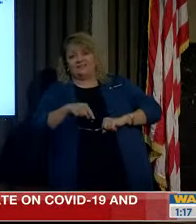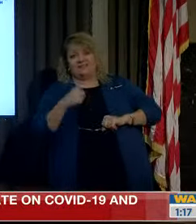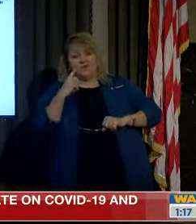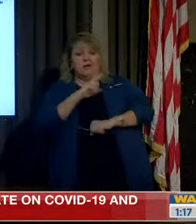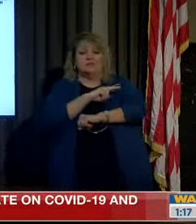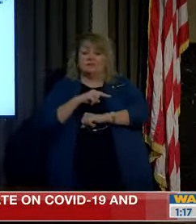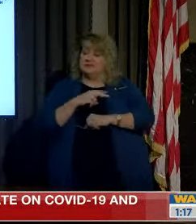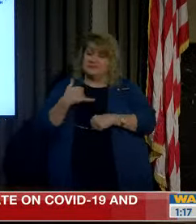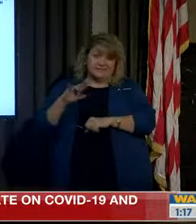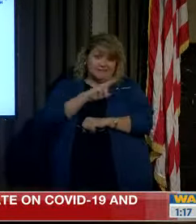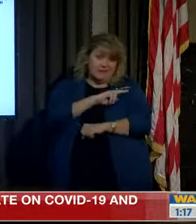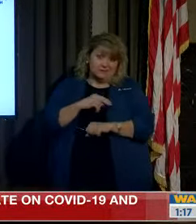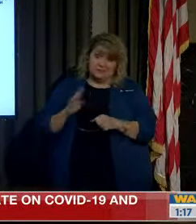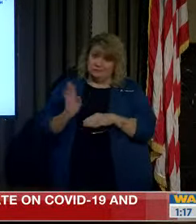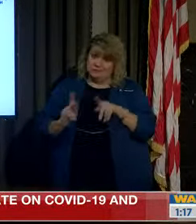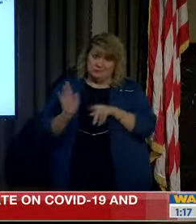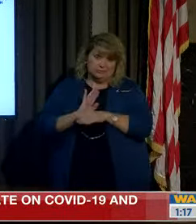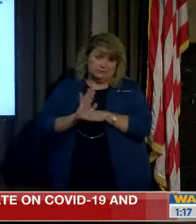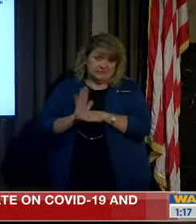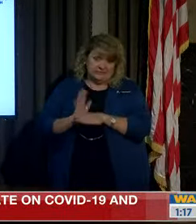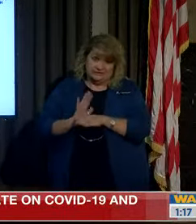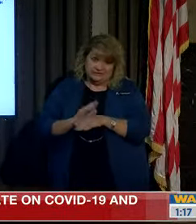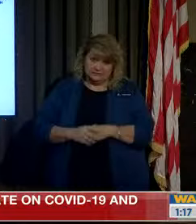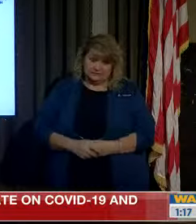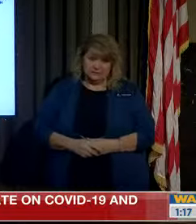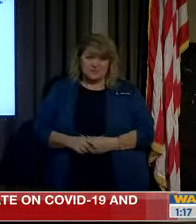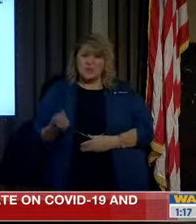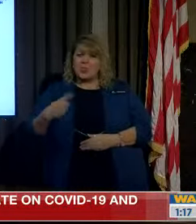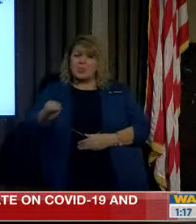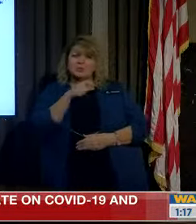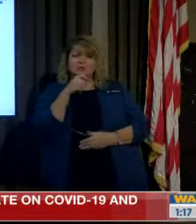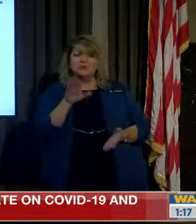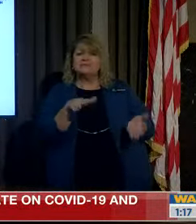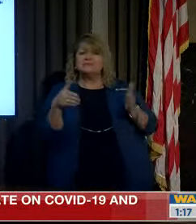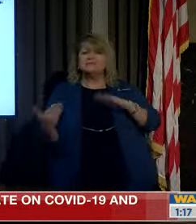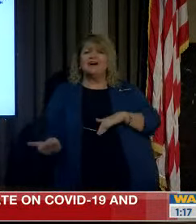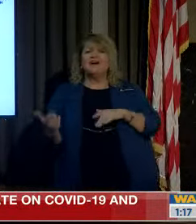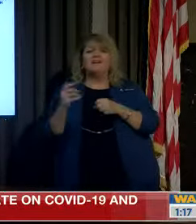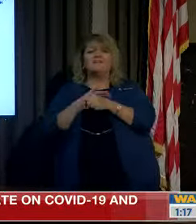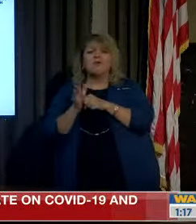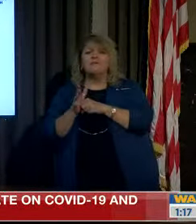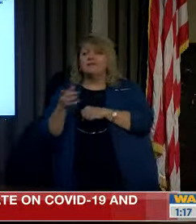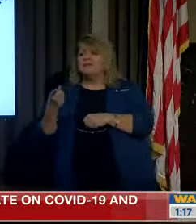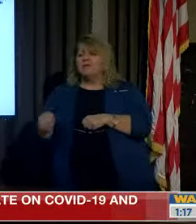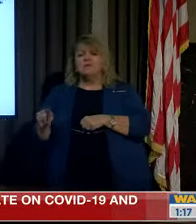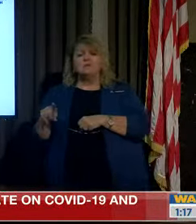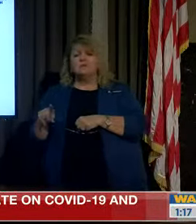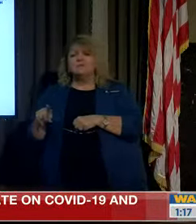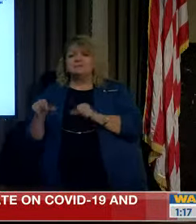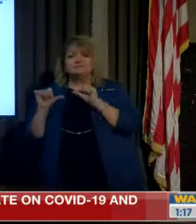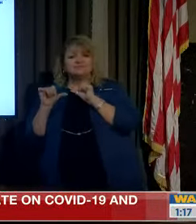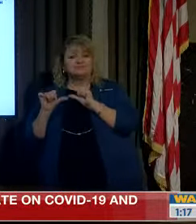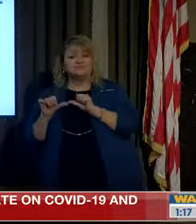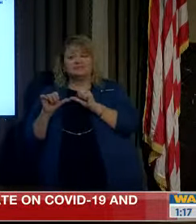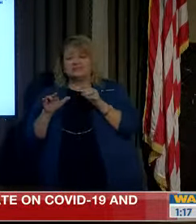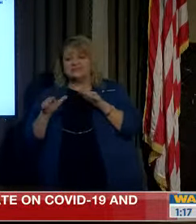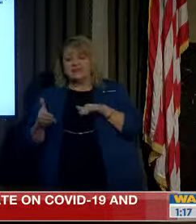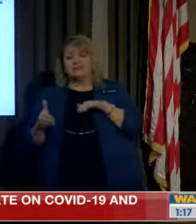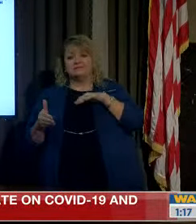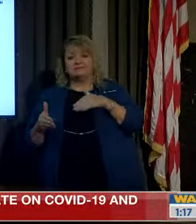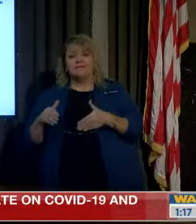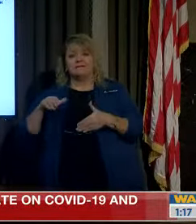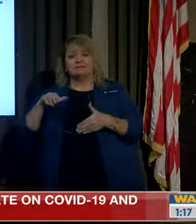the death toll from COVID continues to be